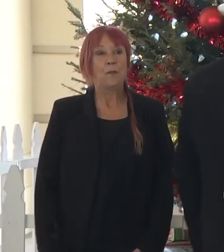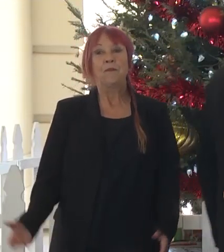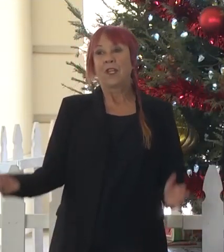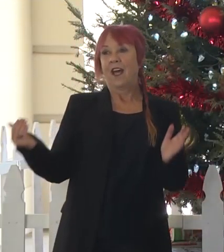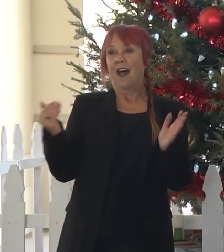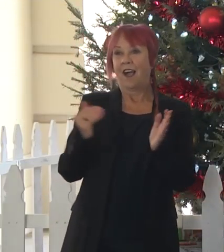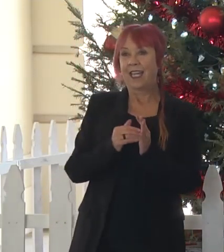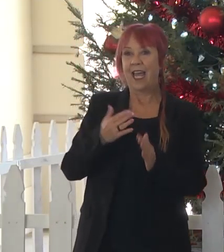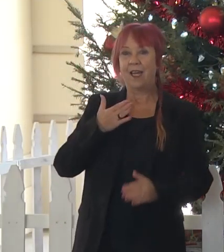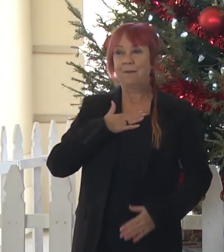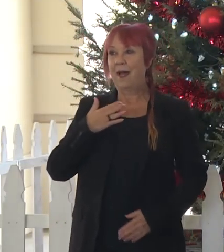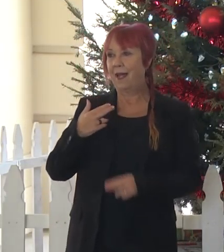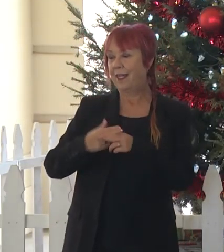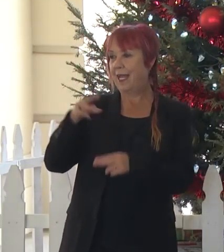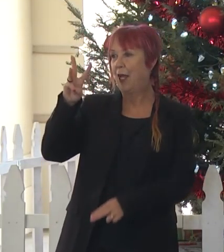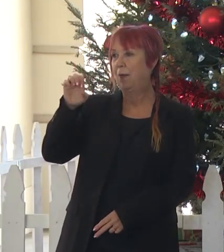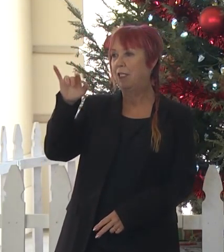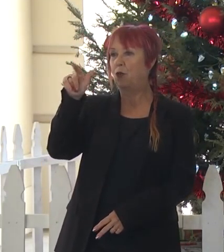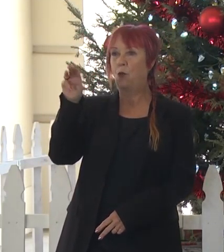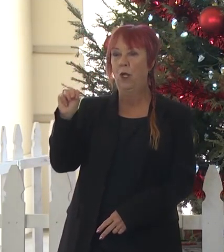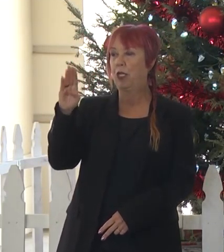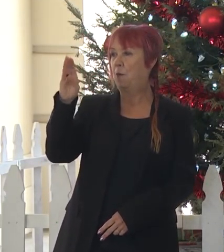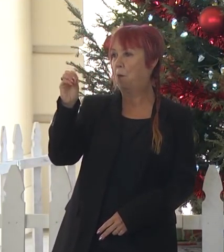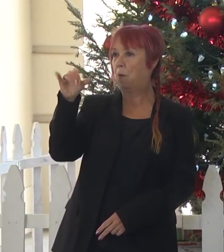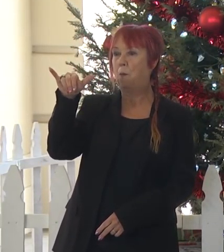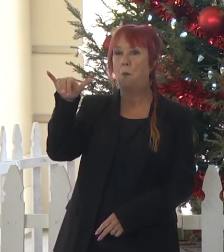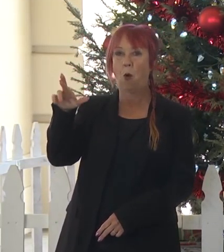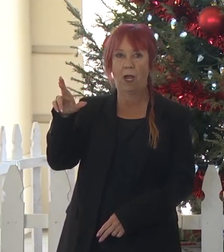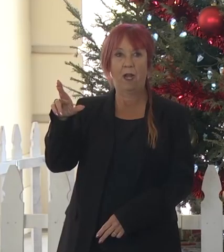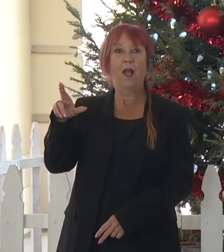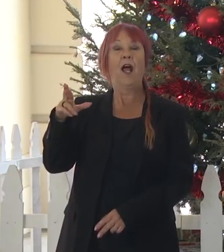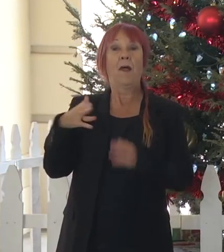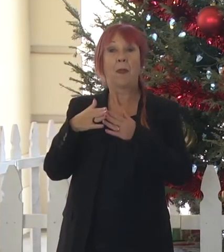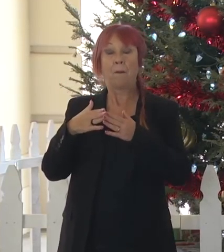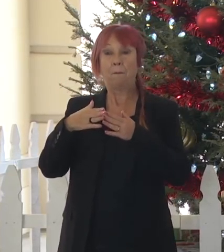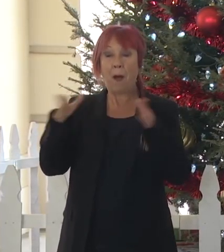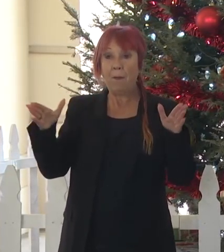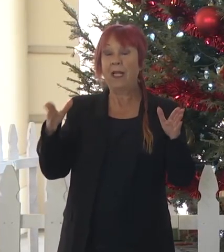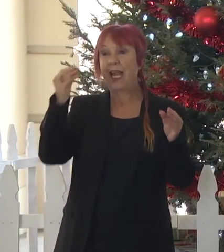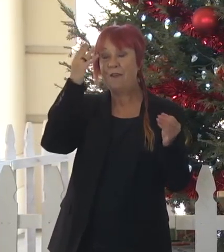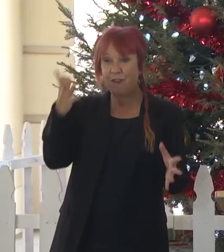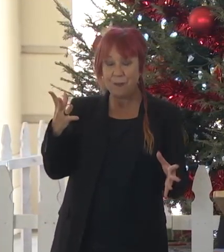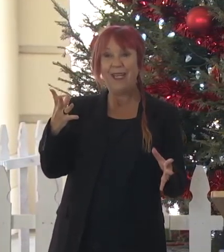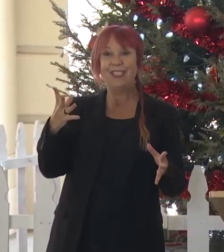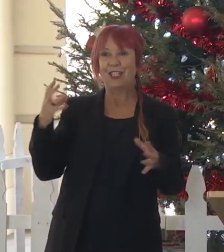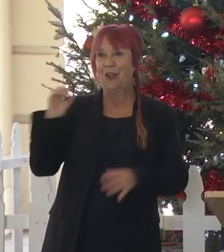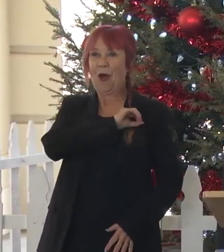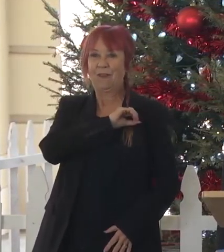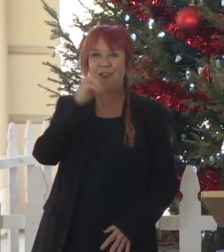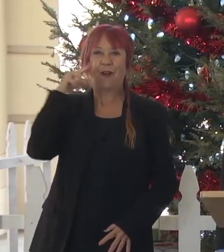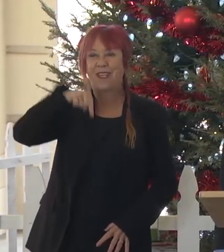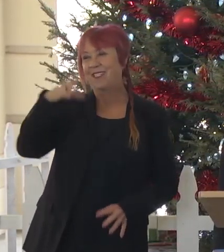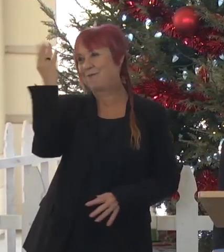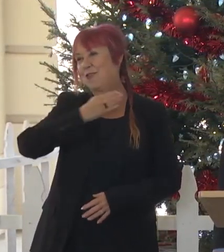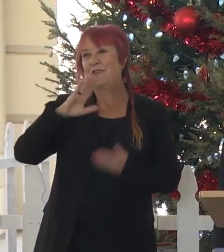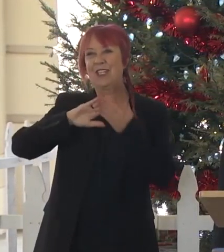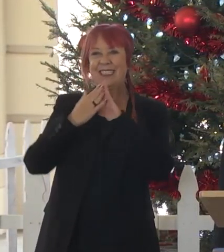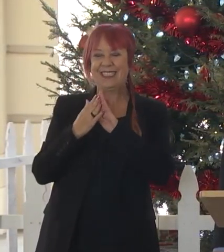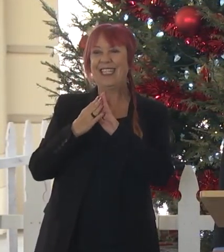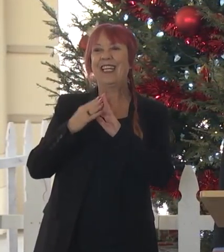Once again, I'm William Boyer, the Public Information Officer for the beautiful city of Pasadena, California. And we're here to do